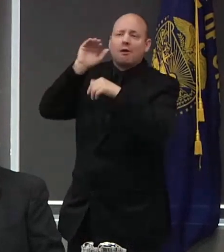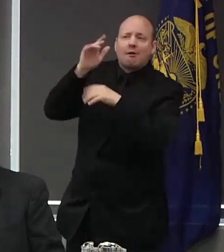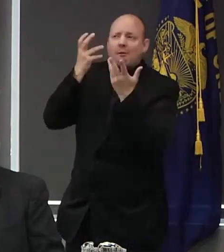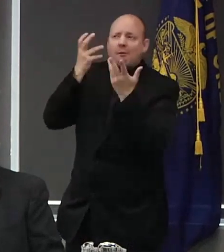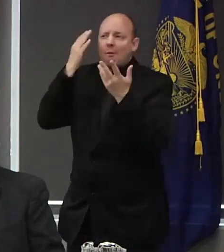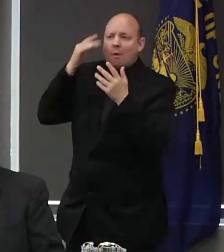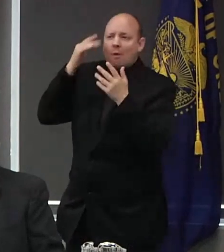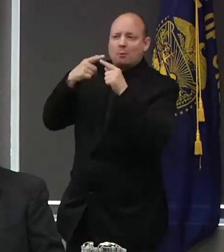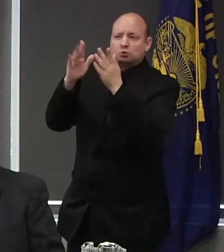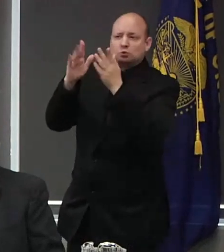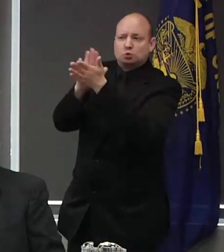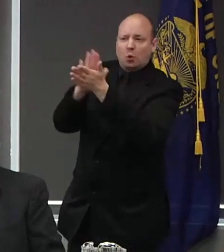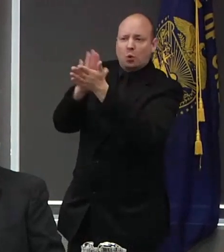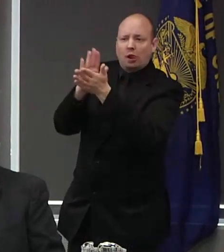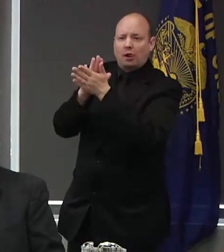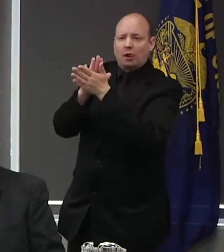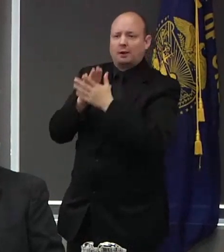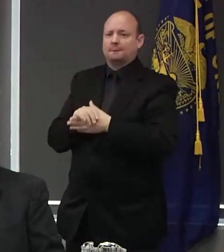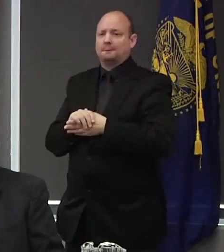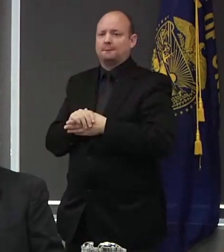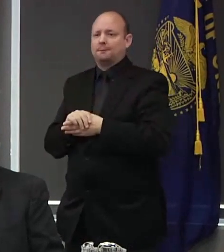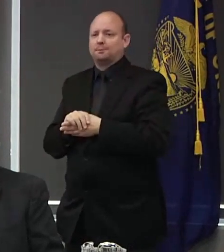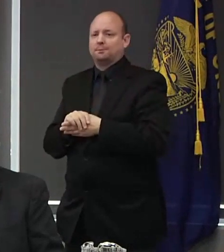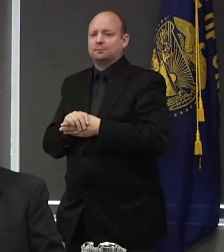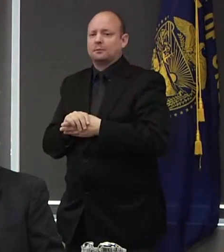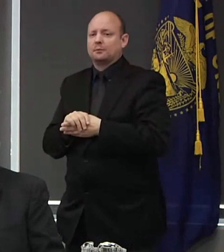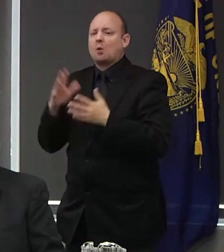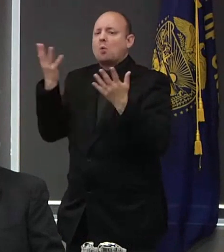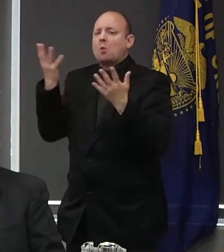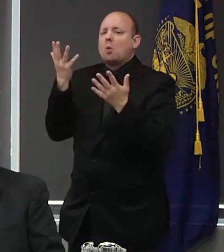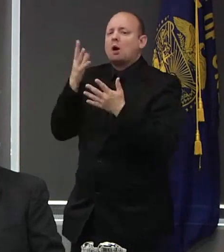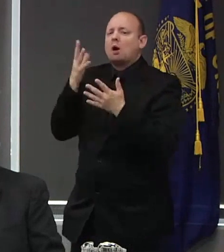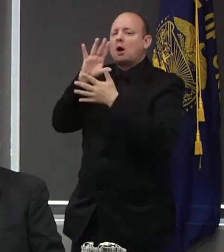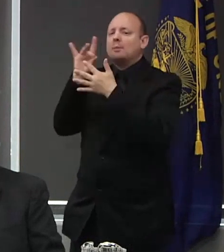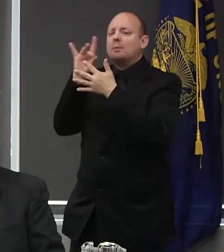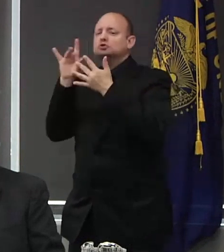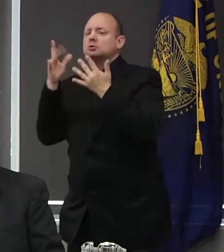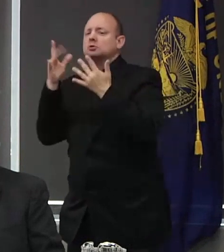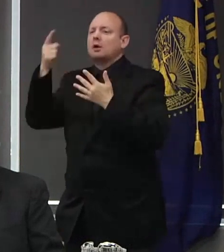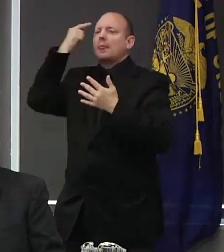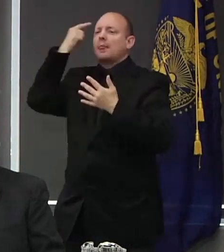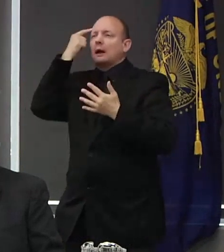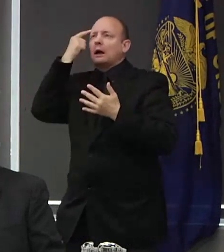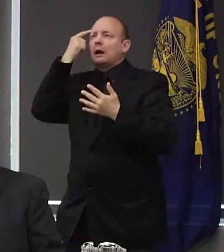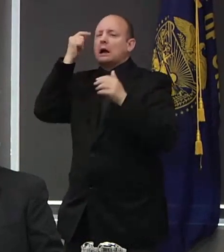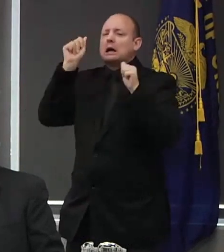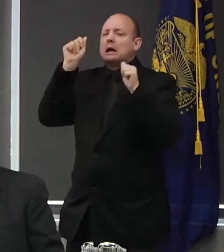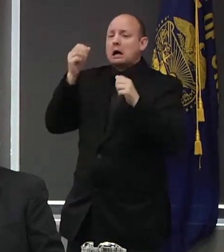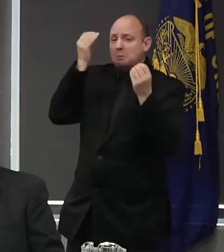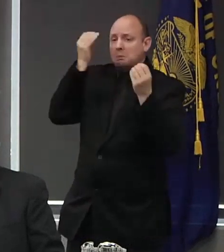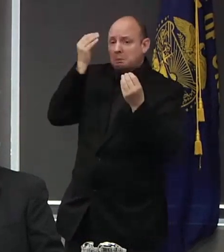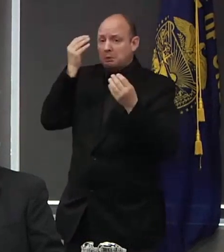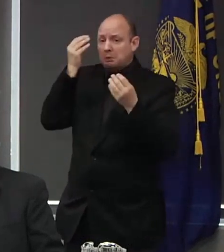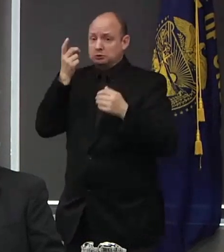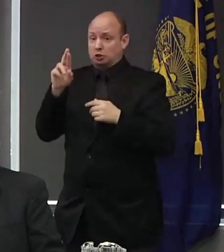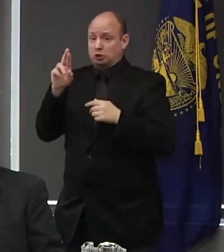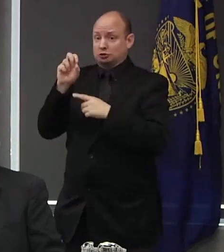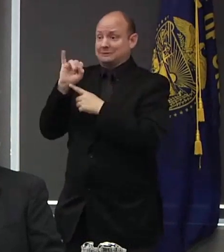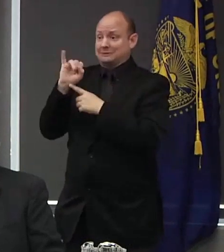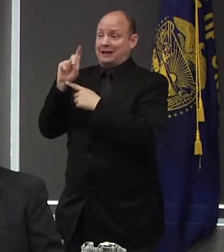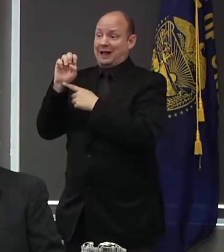questions are, what are the options being considered? Can Dr. Sidelinger give some